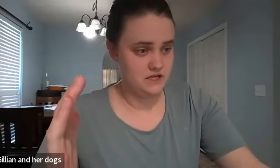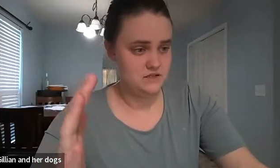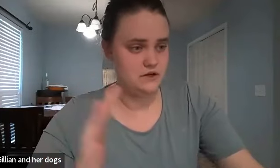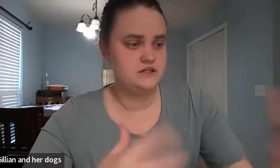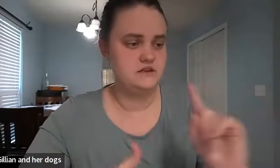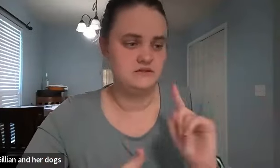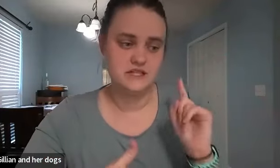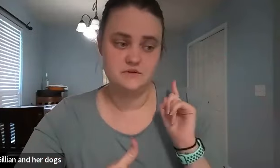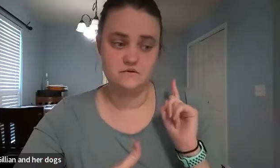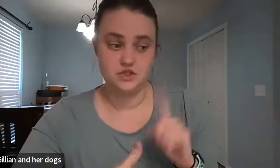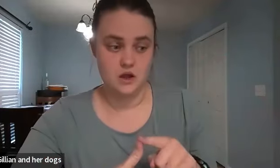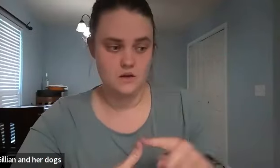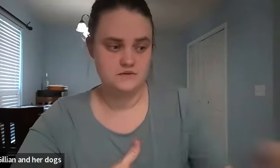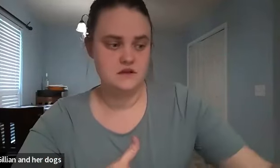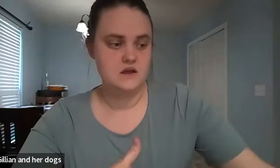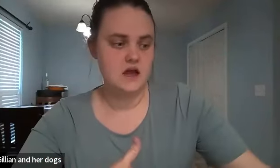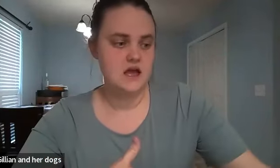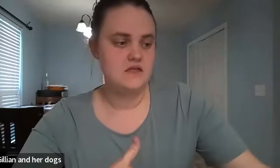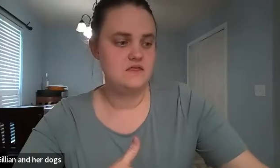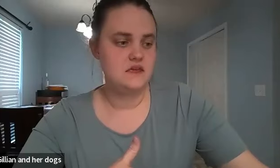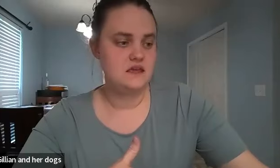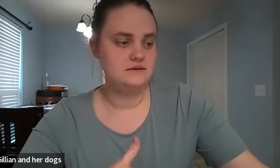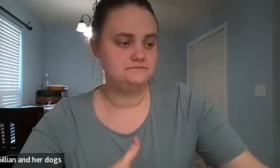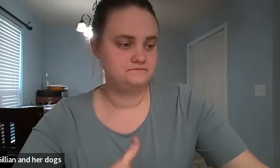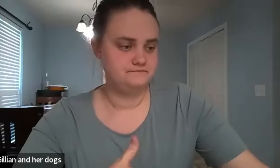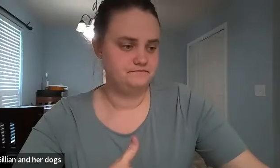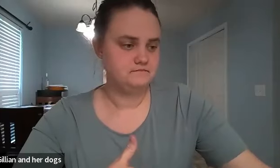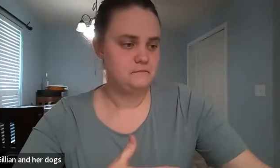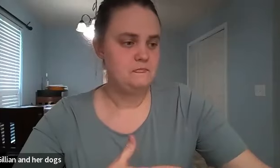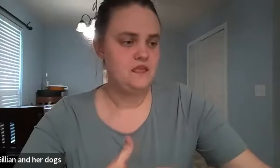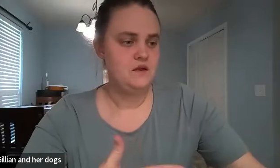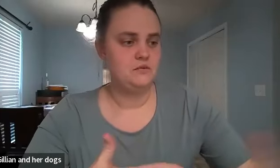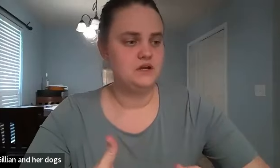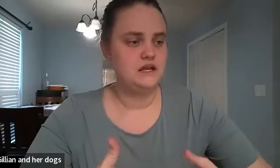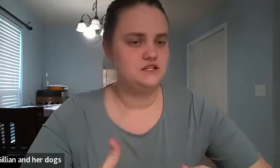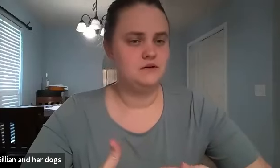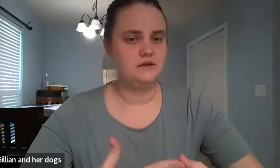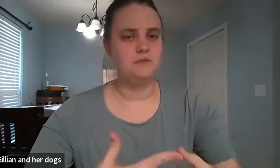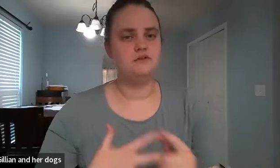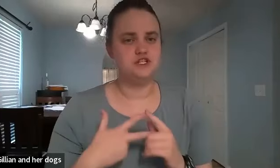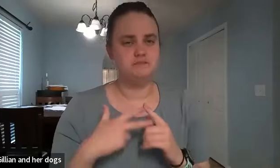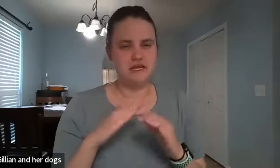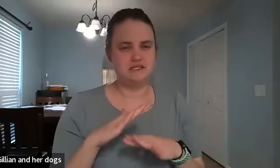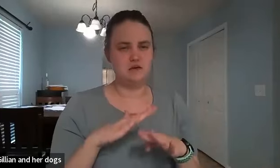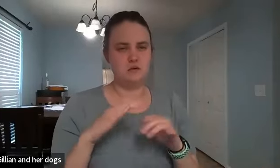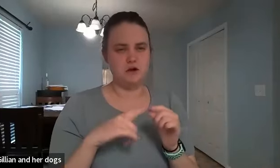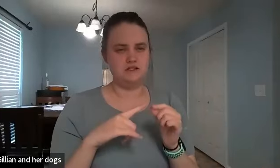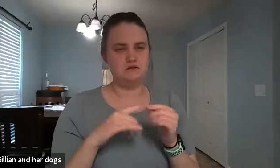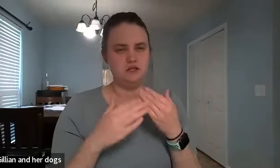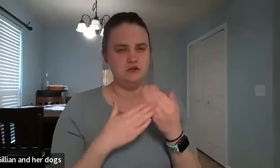because we're going to do the different types of jobs. And then we're going to do a couple of just basic words that would be good